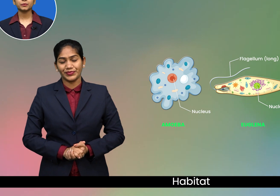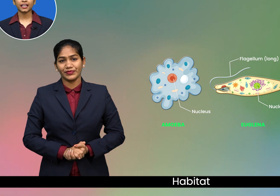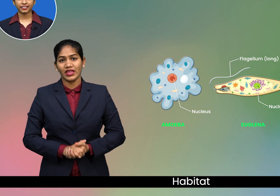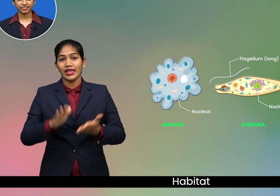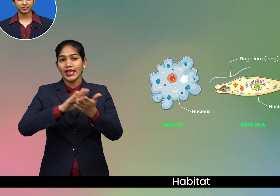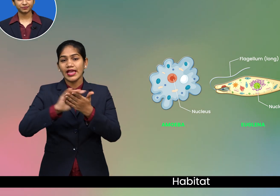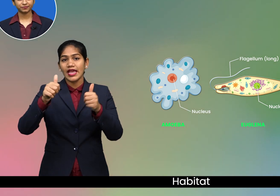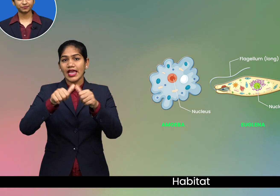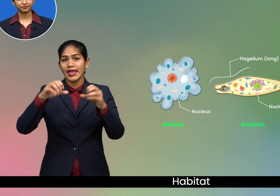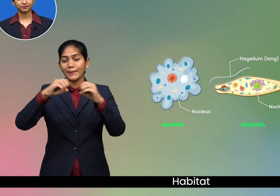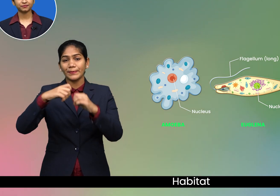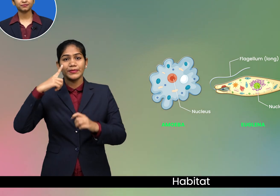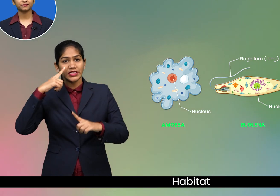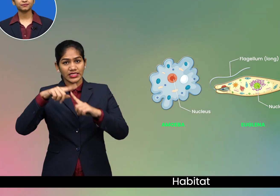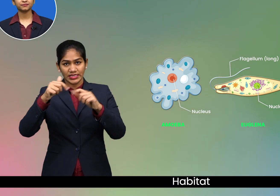Habitat.